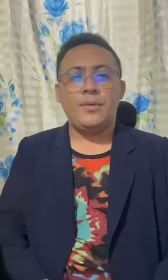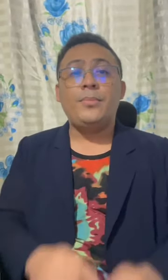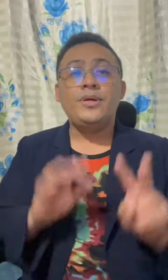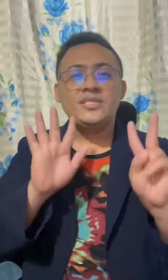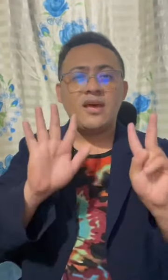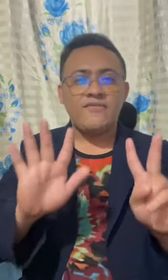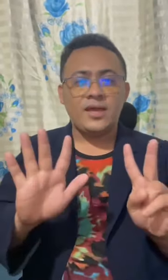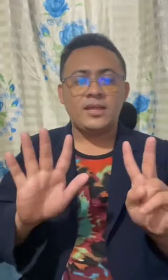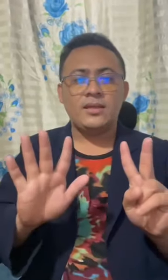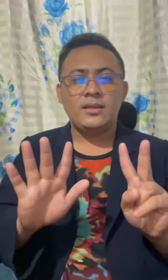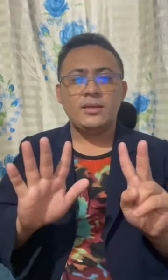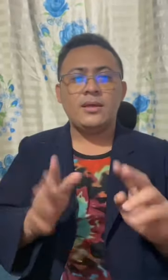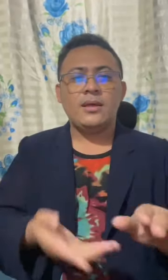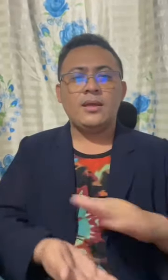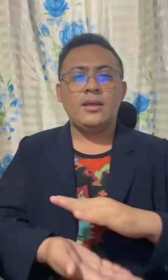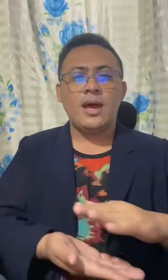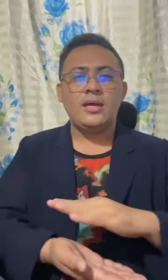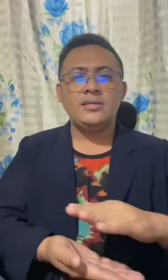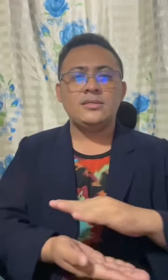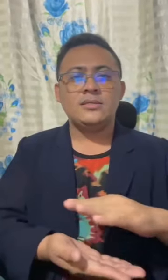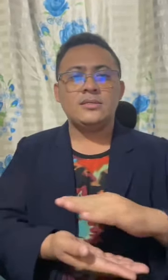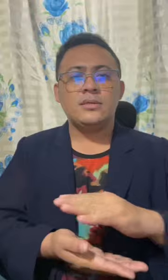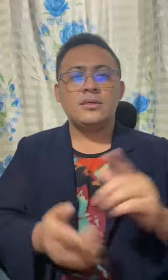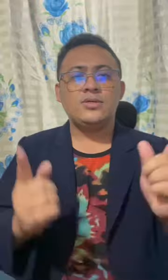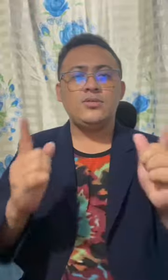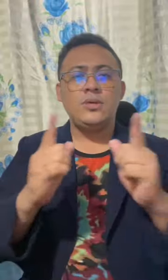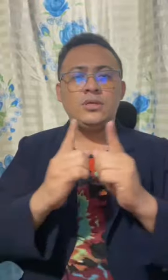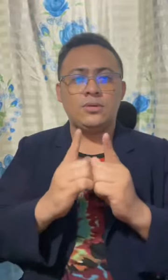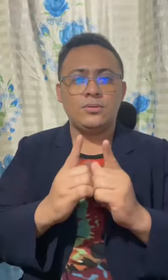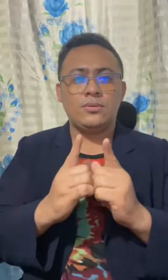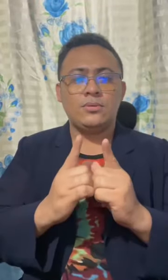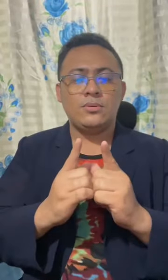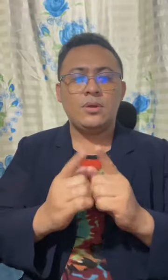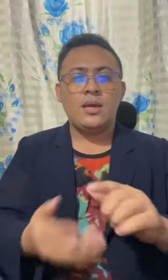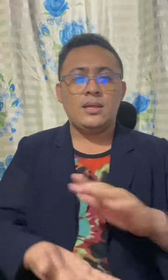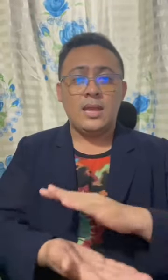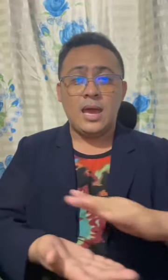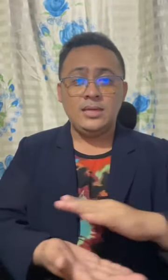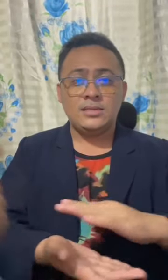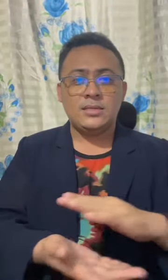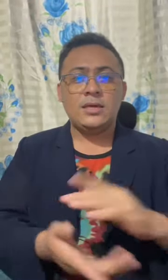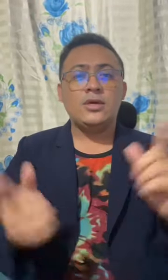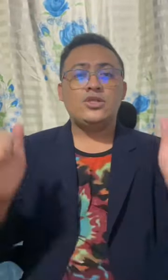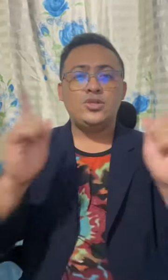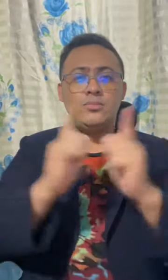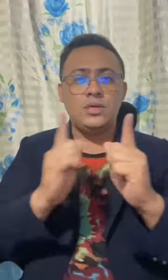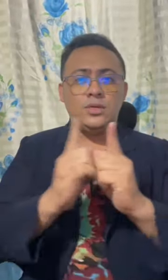Number 7, nice to meet you. Nice to meet you.